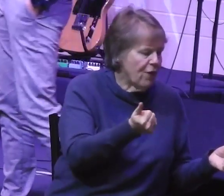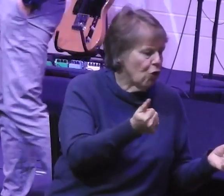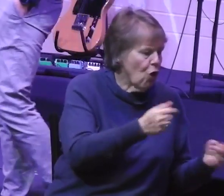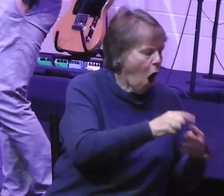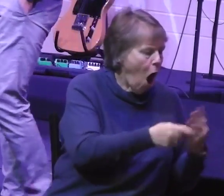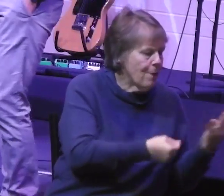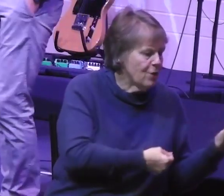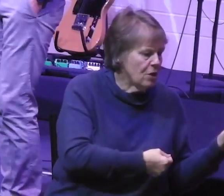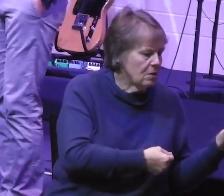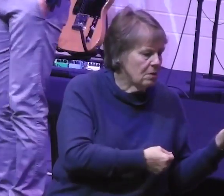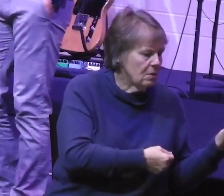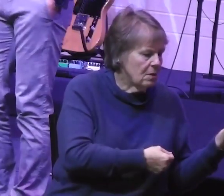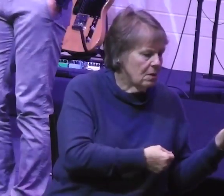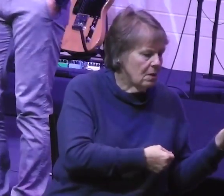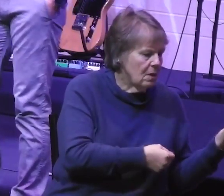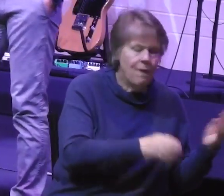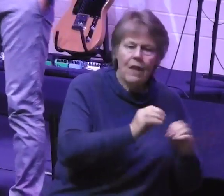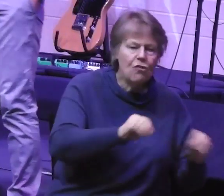God available.